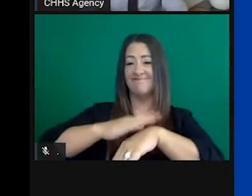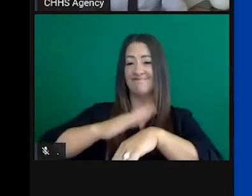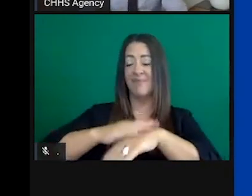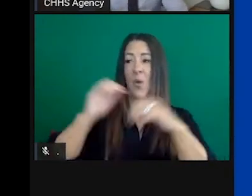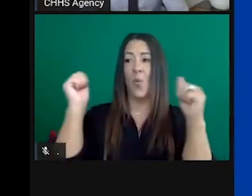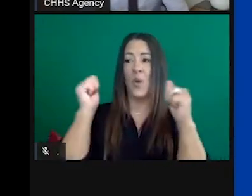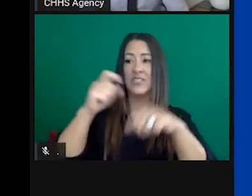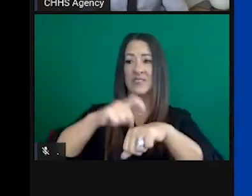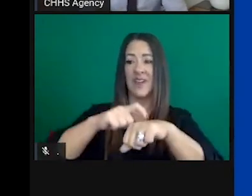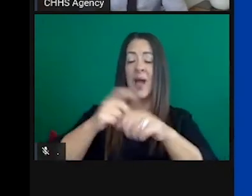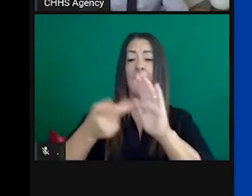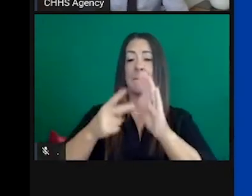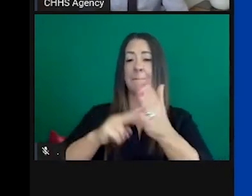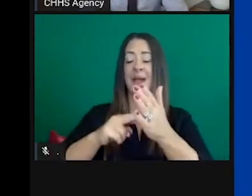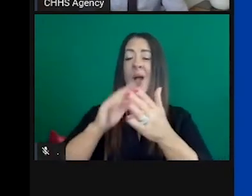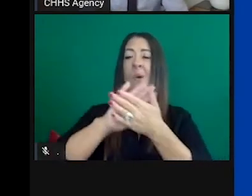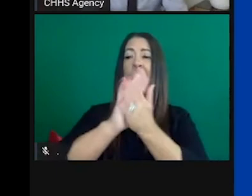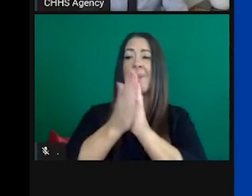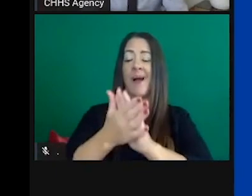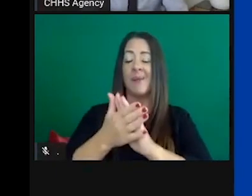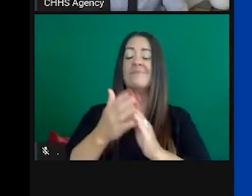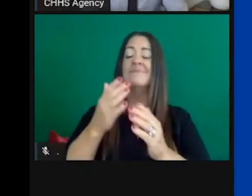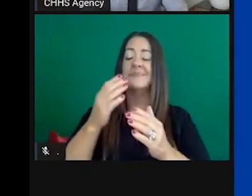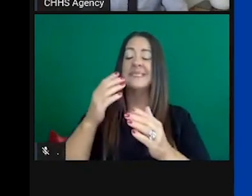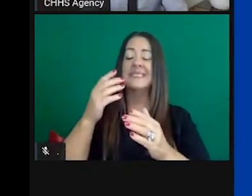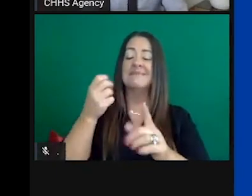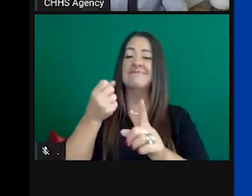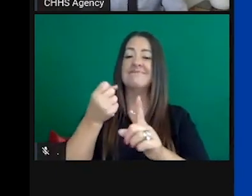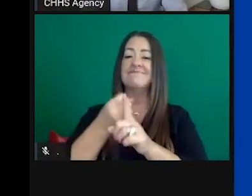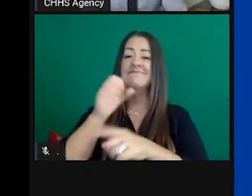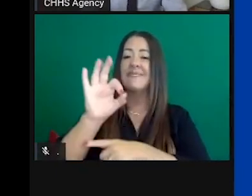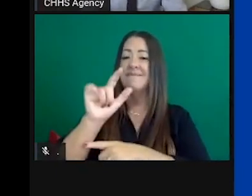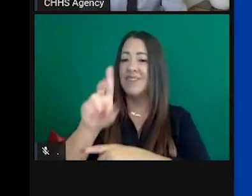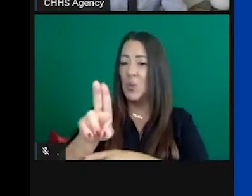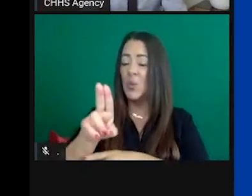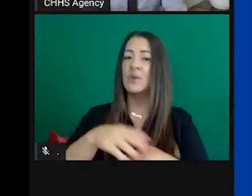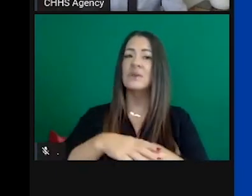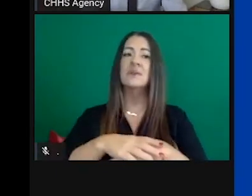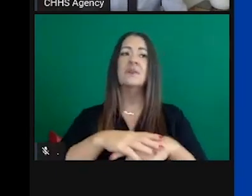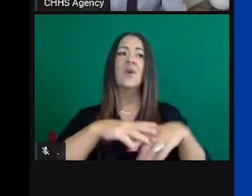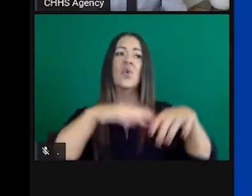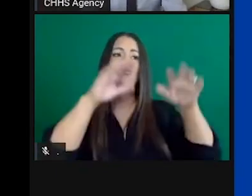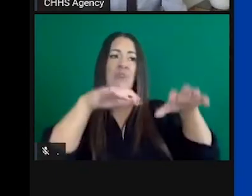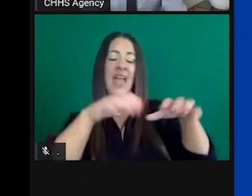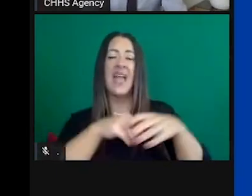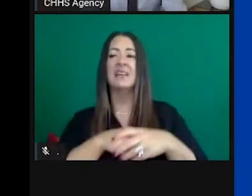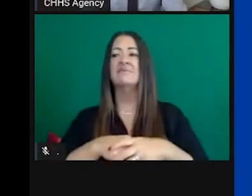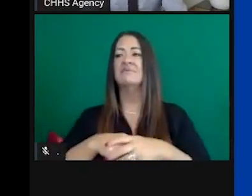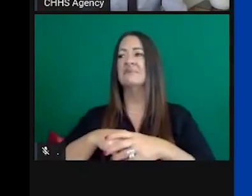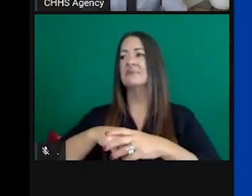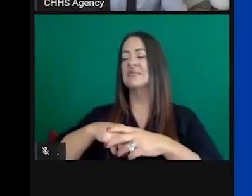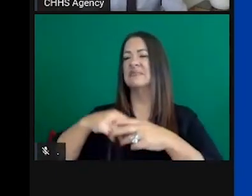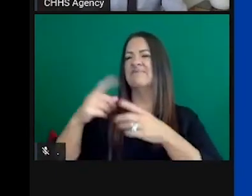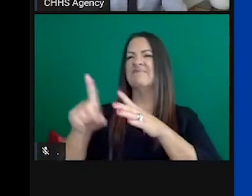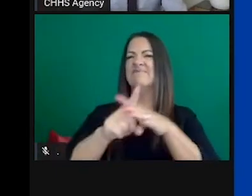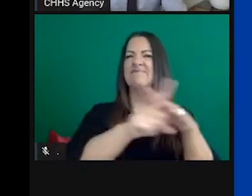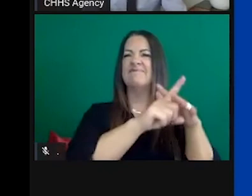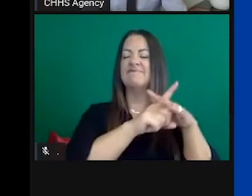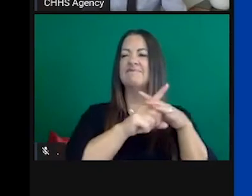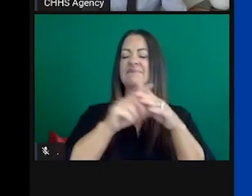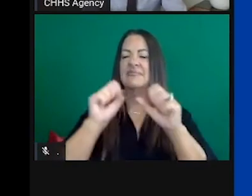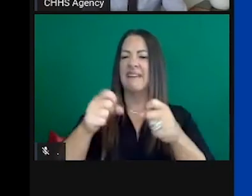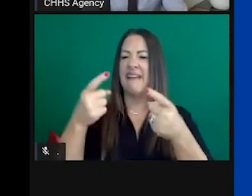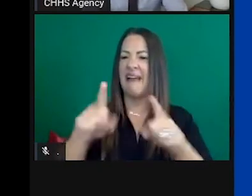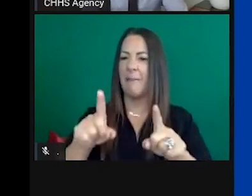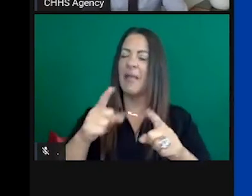winter, colder weather, maybe some rain, that we really do bring down our transmission, our